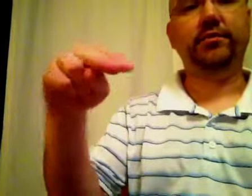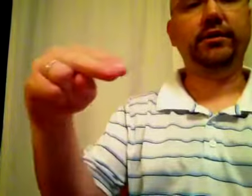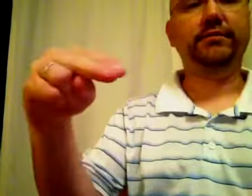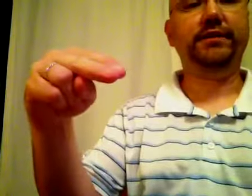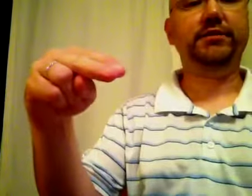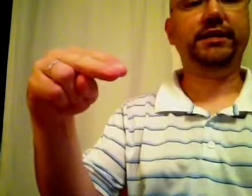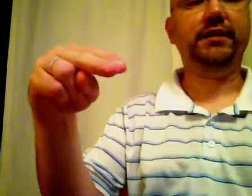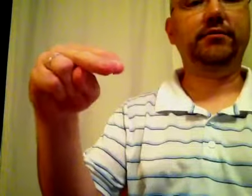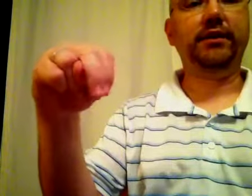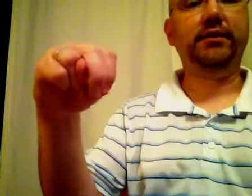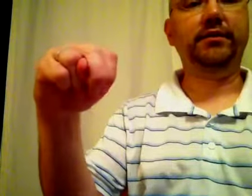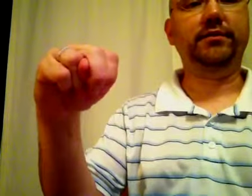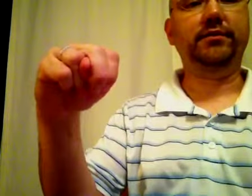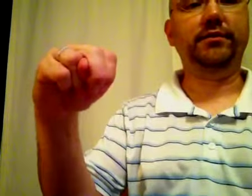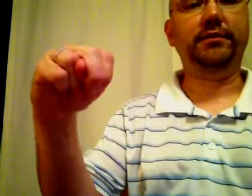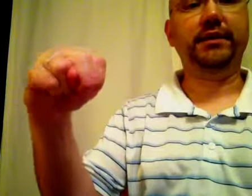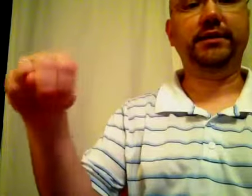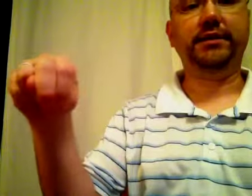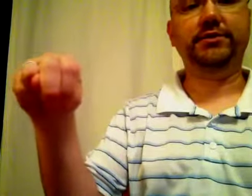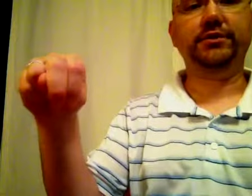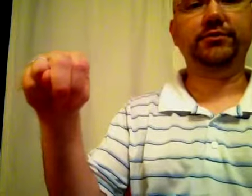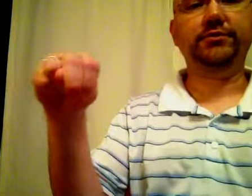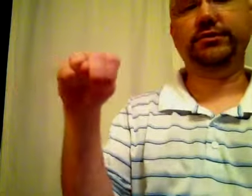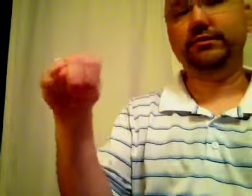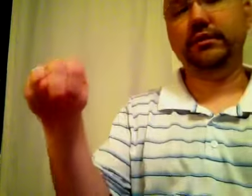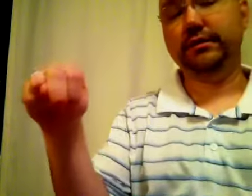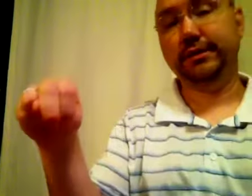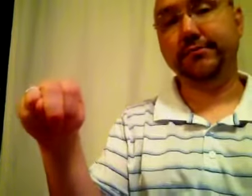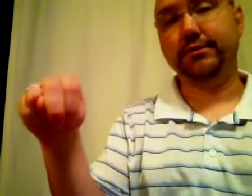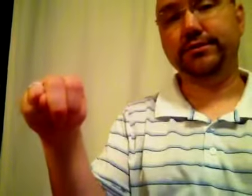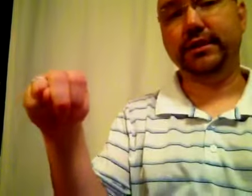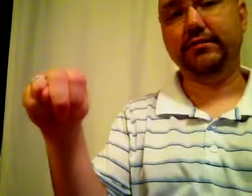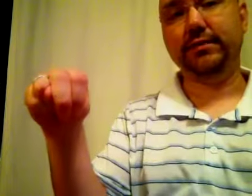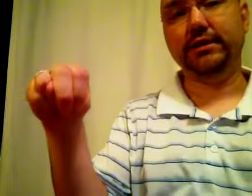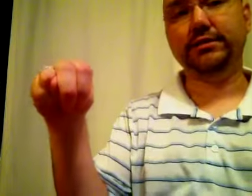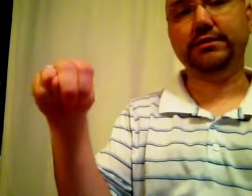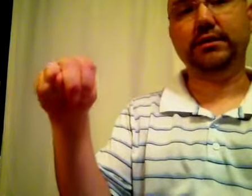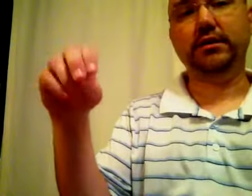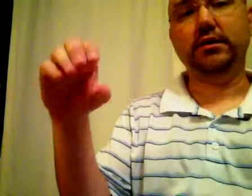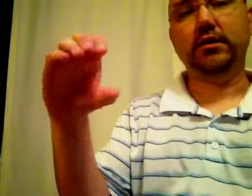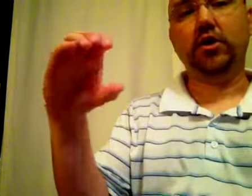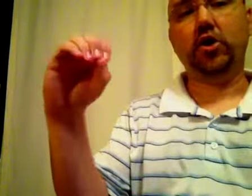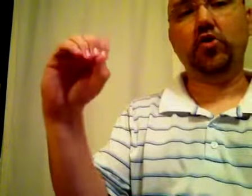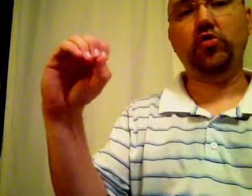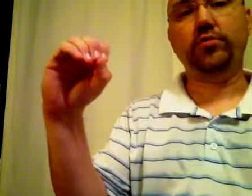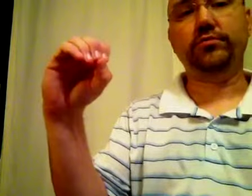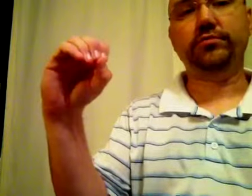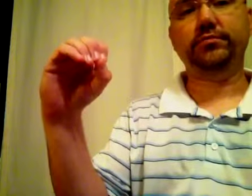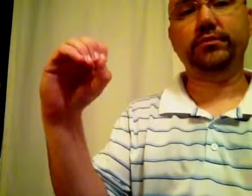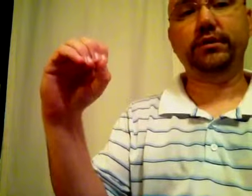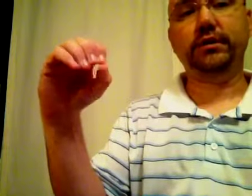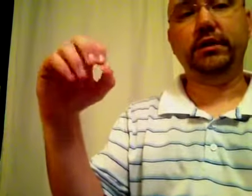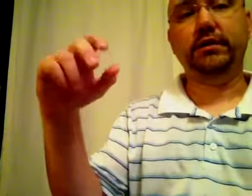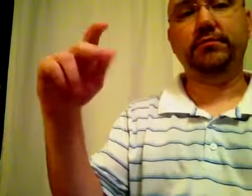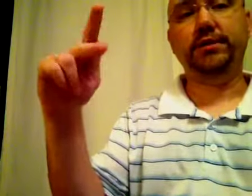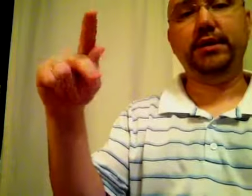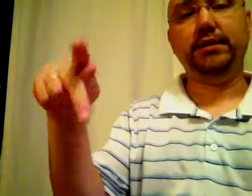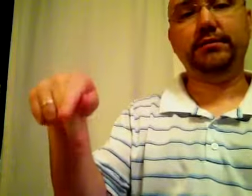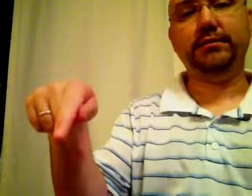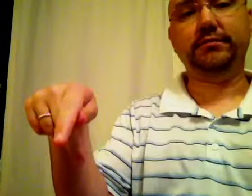point the fingers out rather than curl them down like it shows in most alphabets. O, P, looks